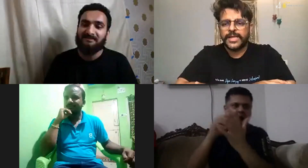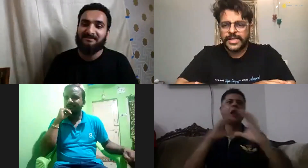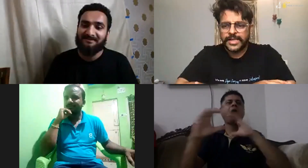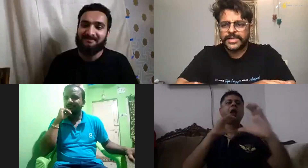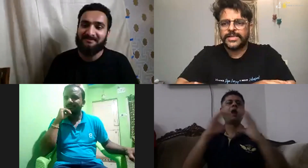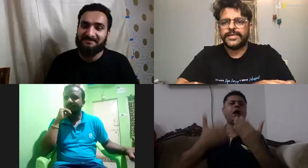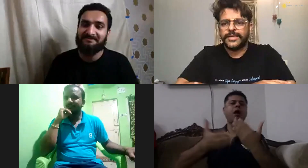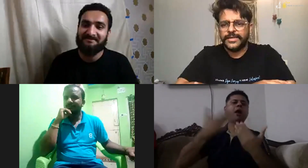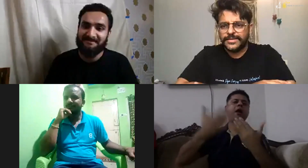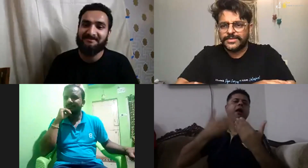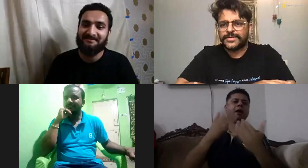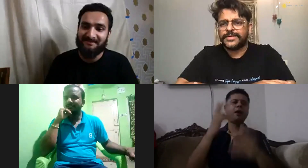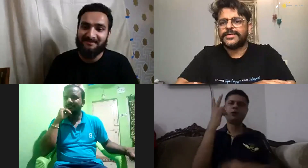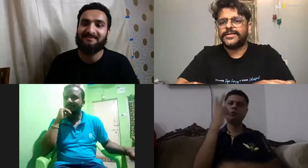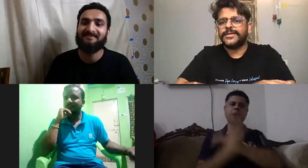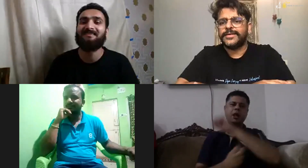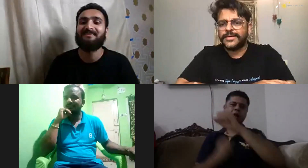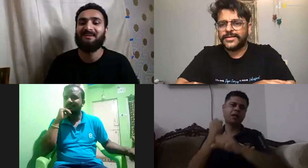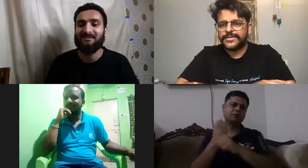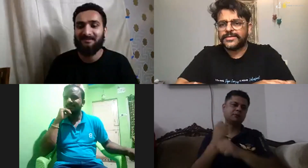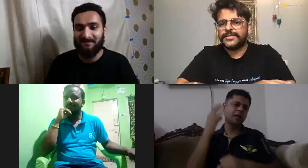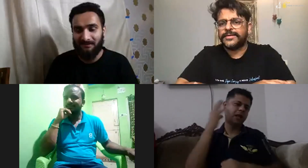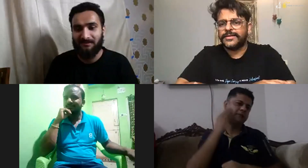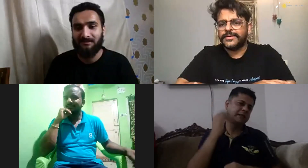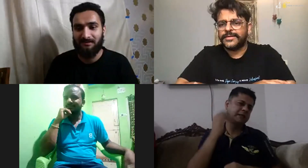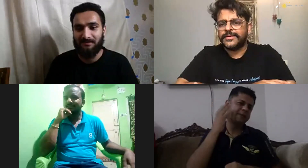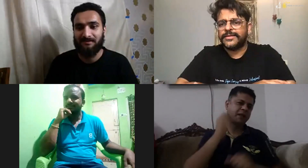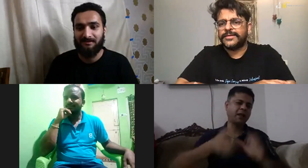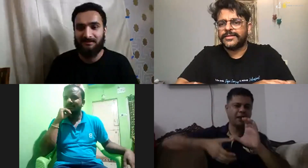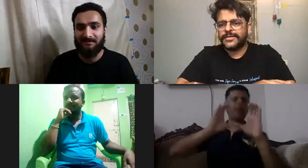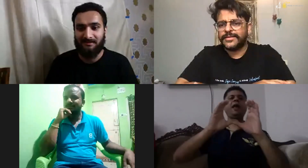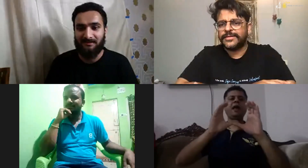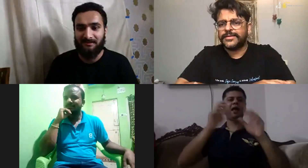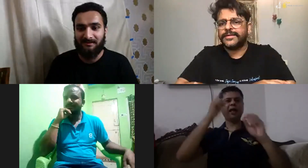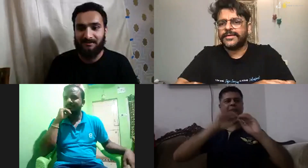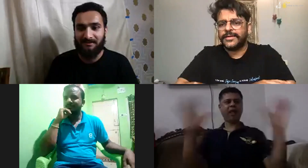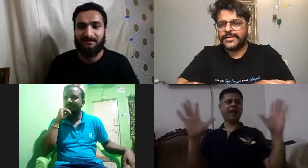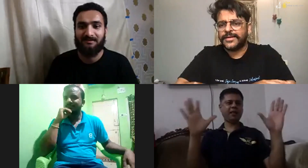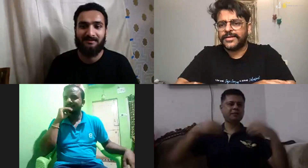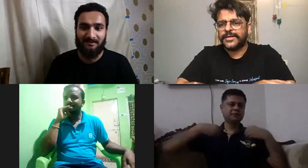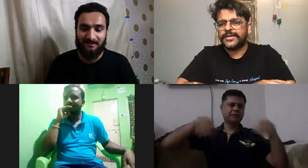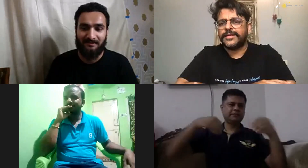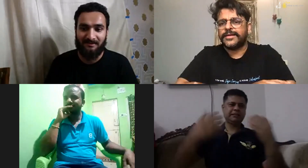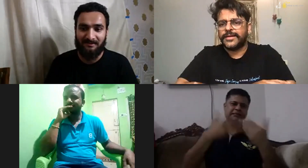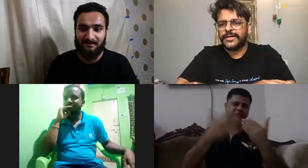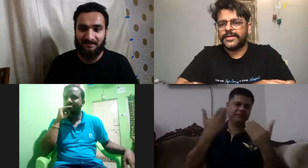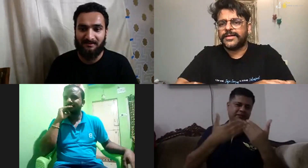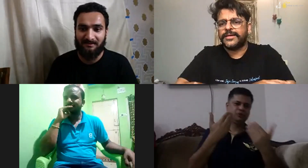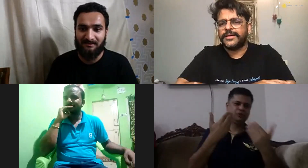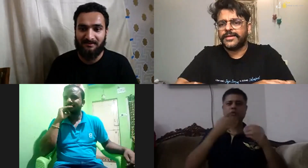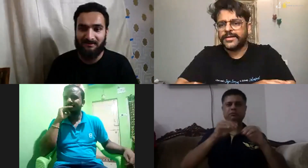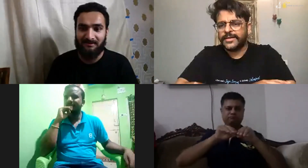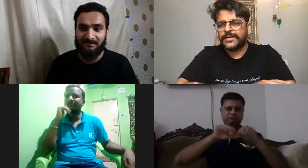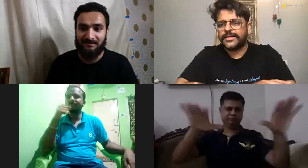had to really pick up ISL here to communicate with people. And it took me 2 years to do that. So that's been my experience to, have clear